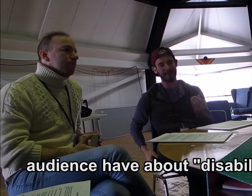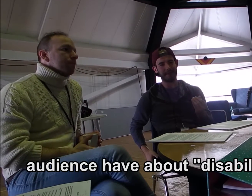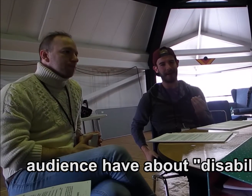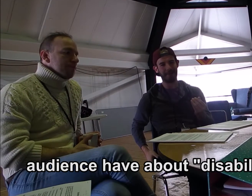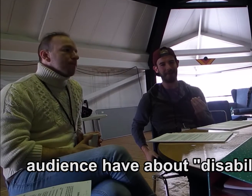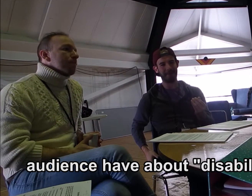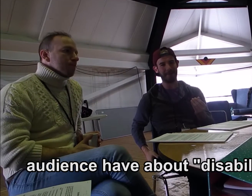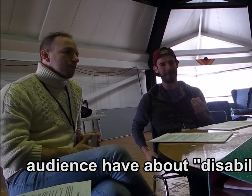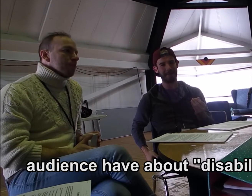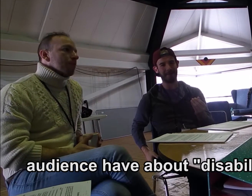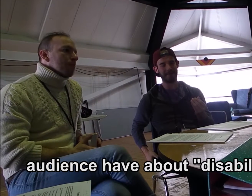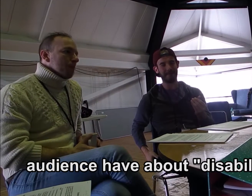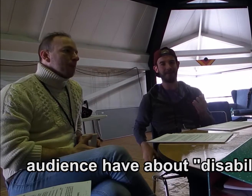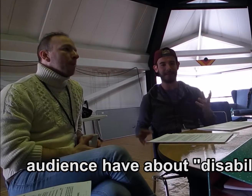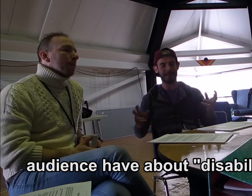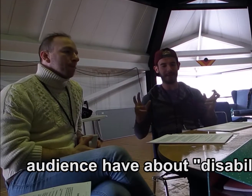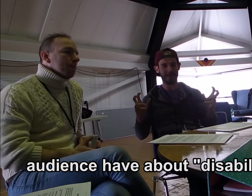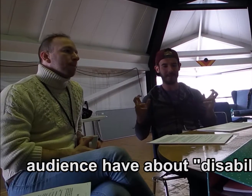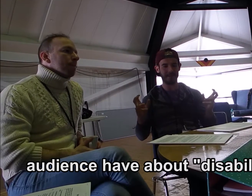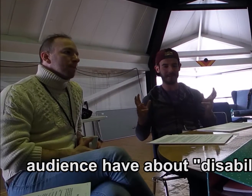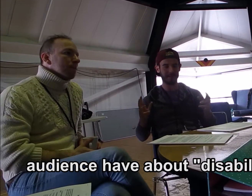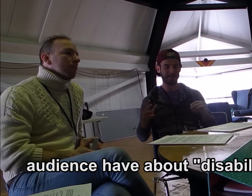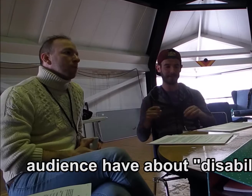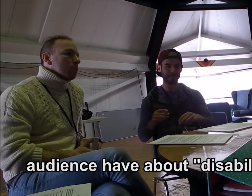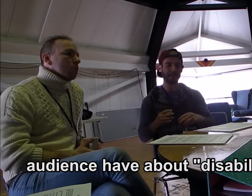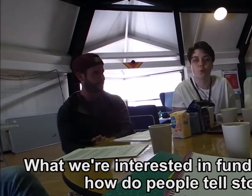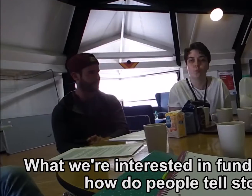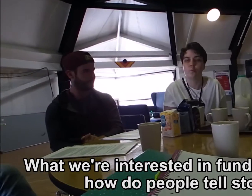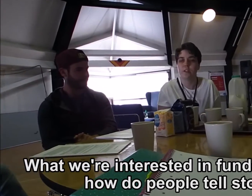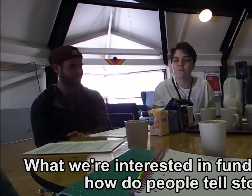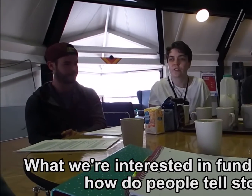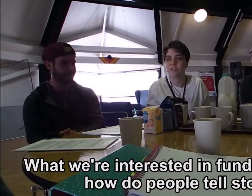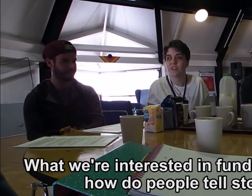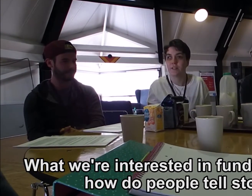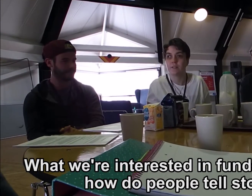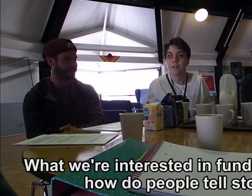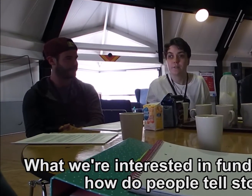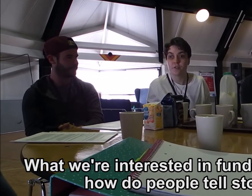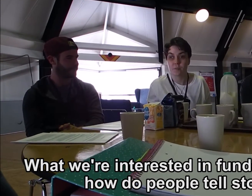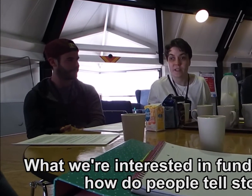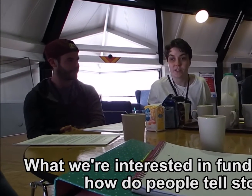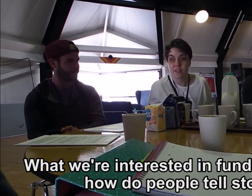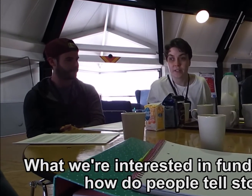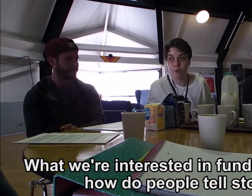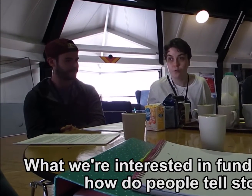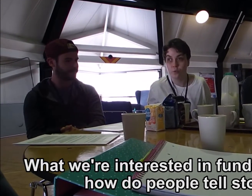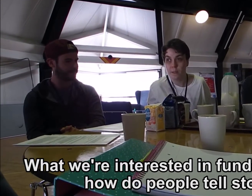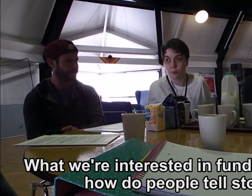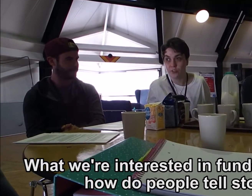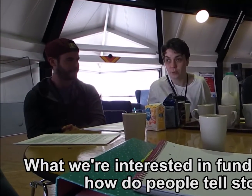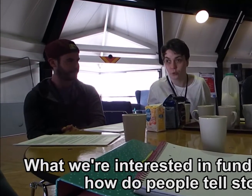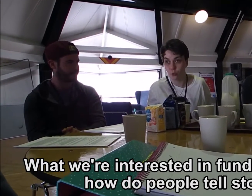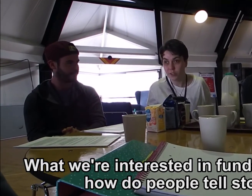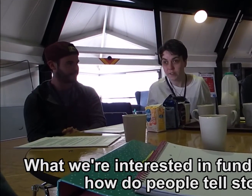audience have about disability theatres. What we're interested in fundamentally is how do people tell stories, and